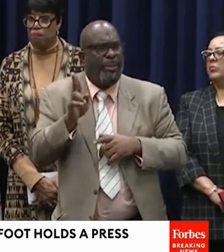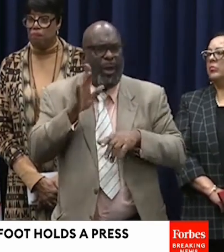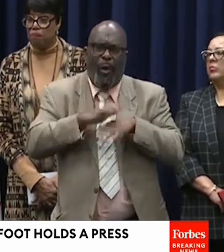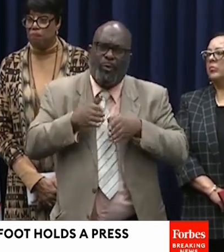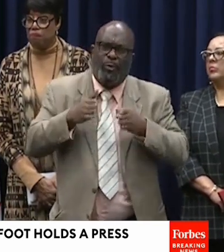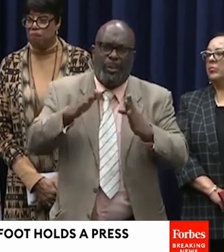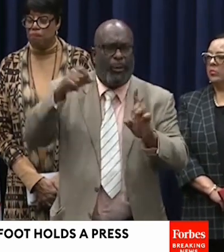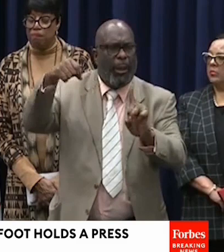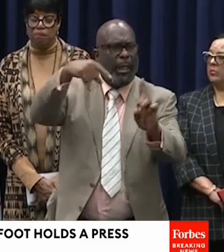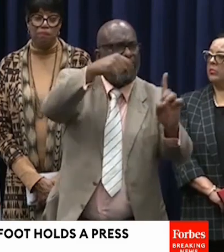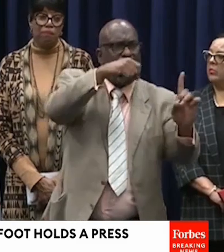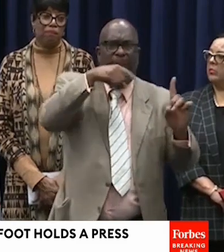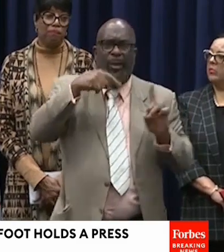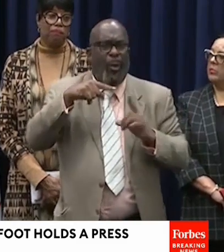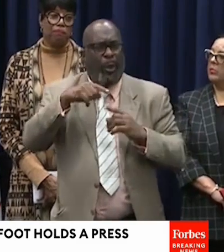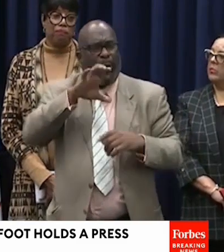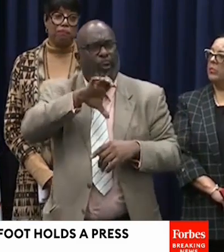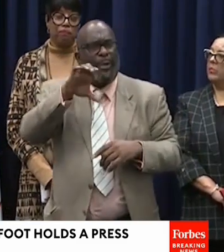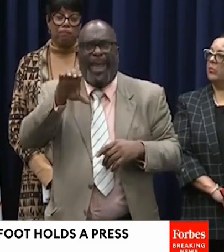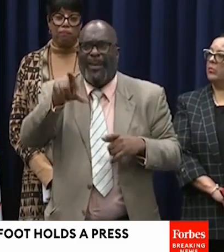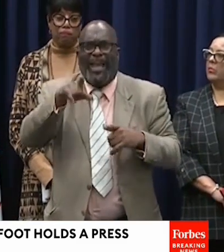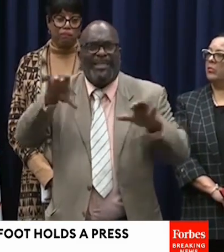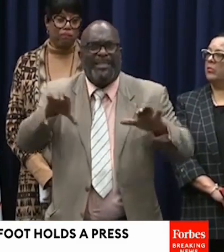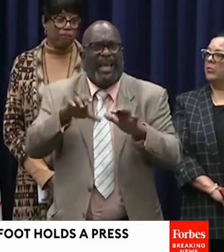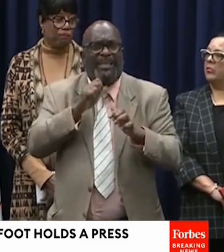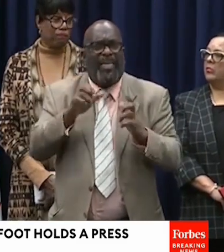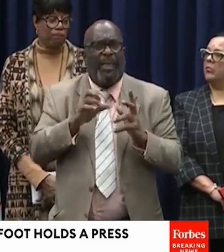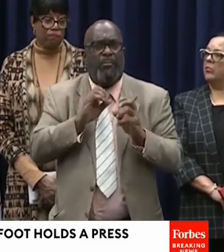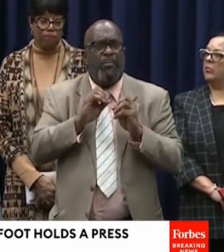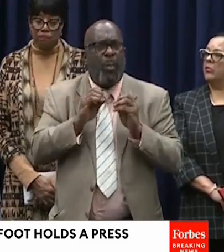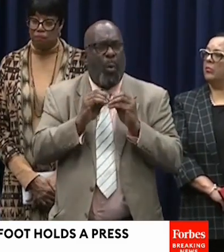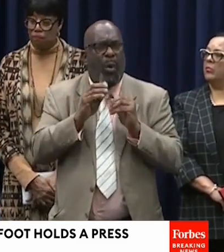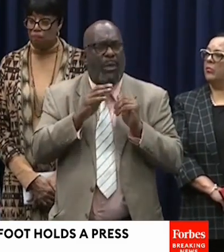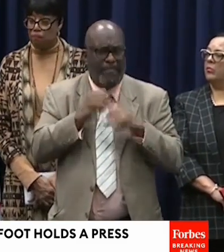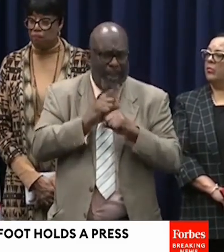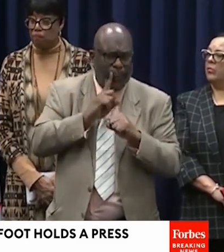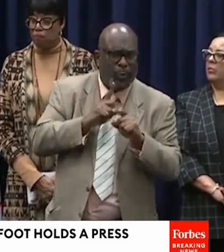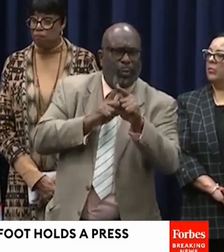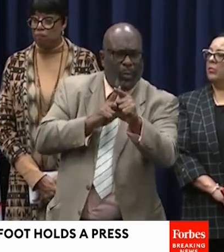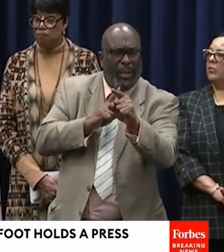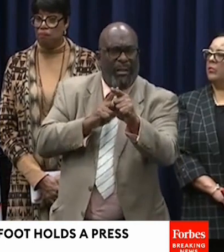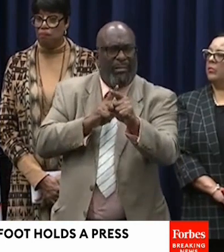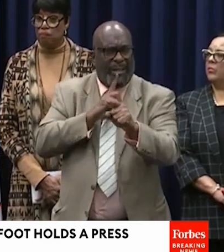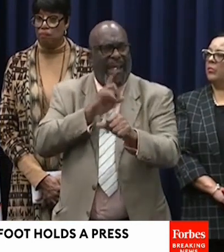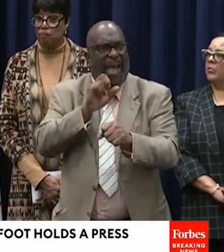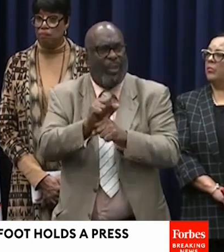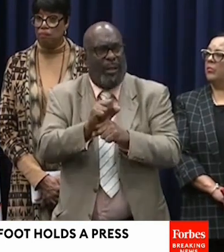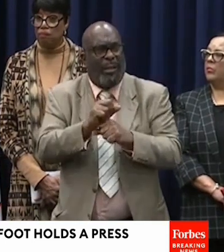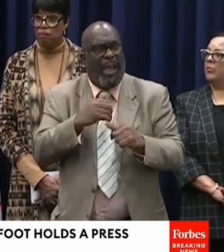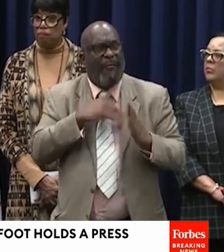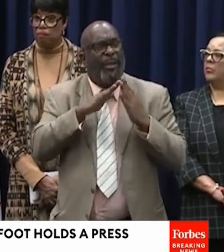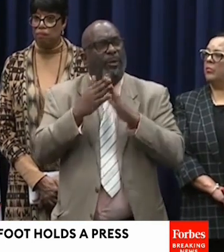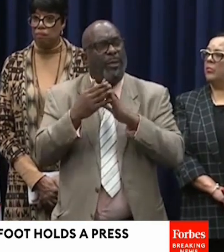monitoring when the county has barely done anything more to make sure that there's actual